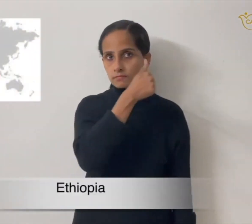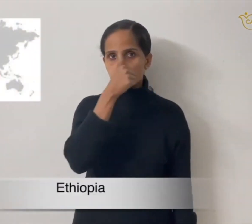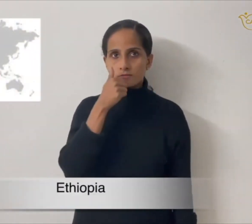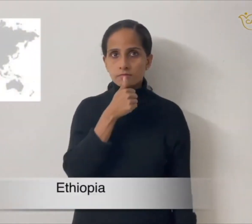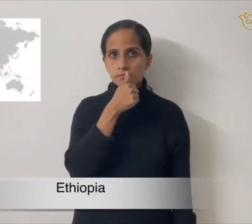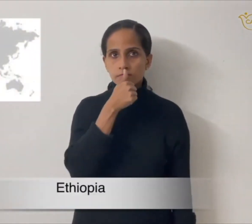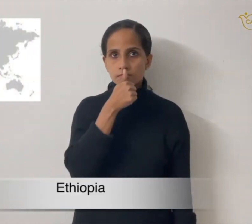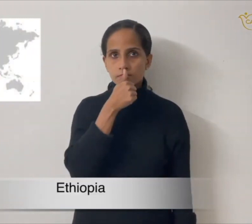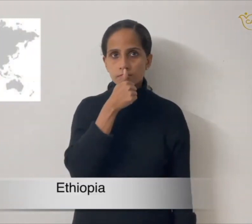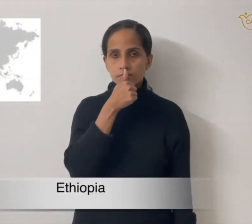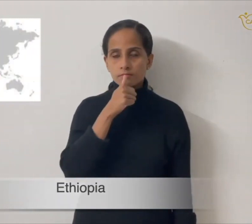Ethiopia,